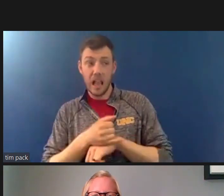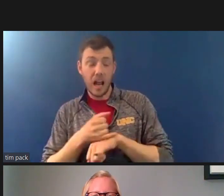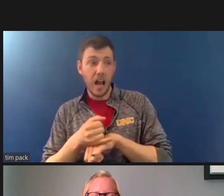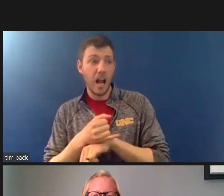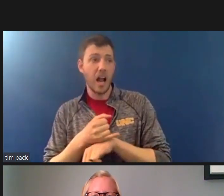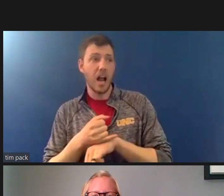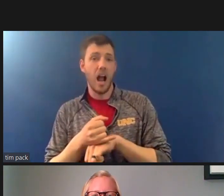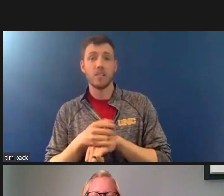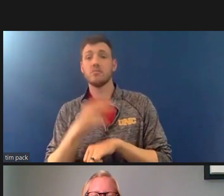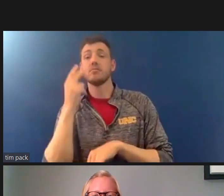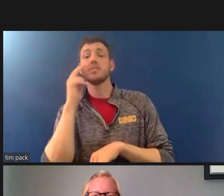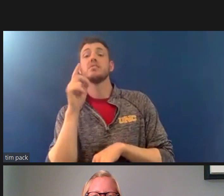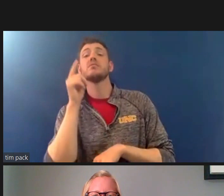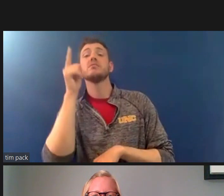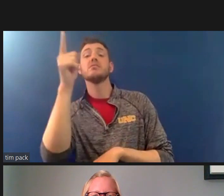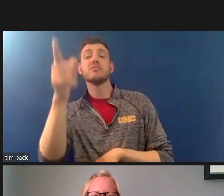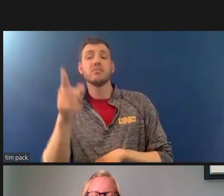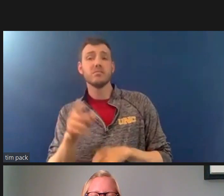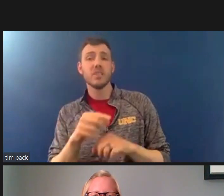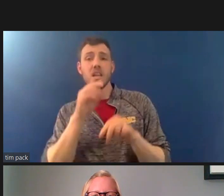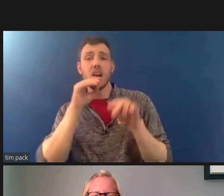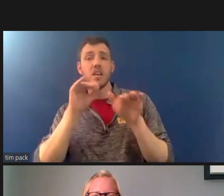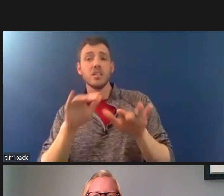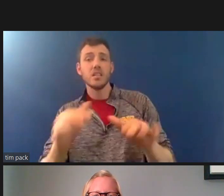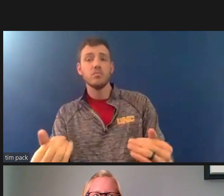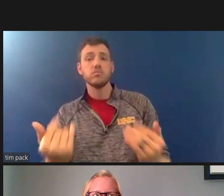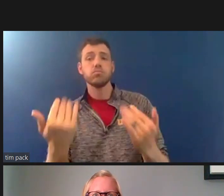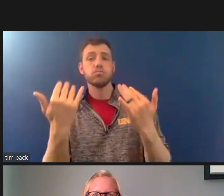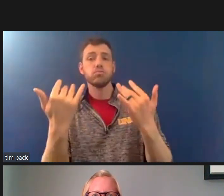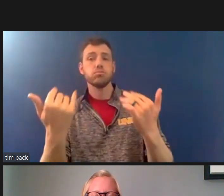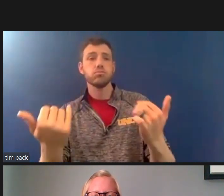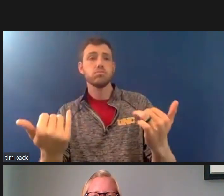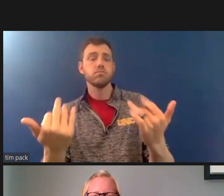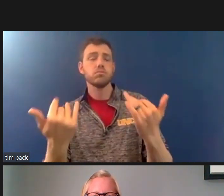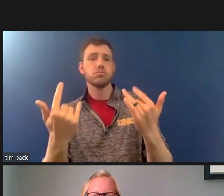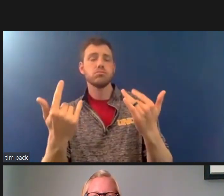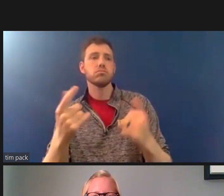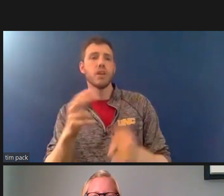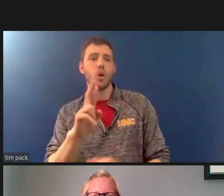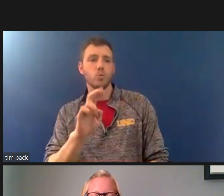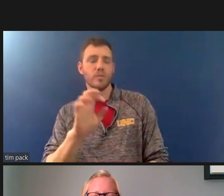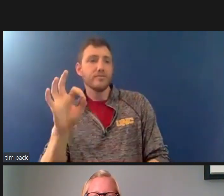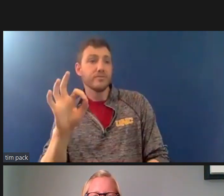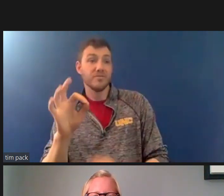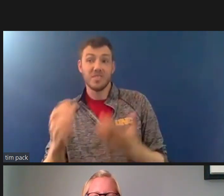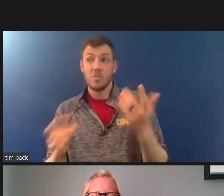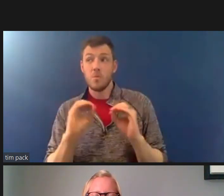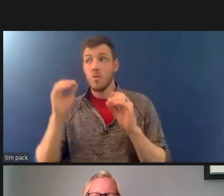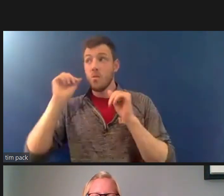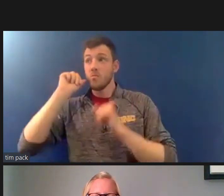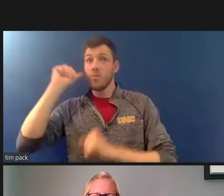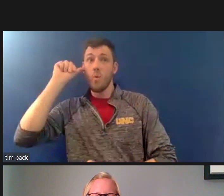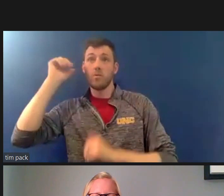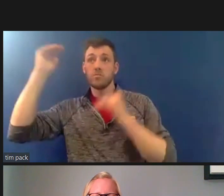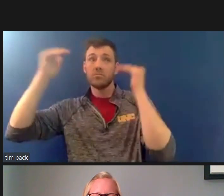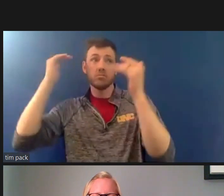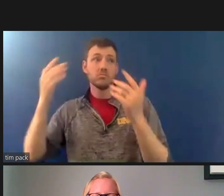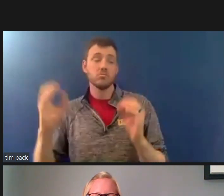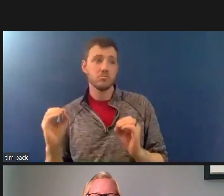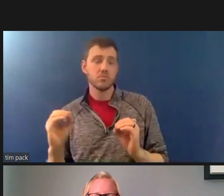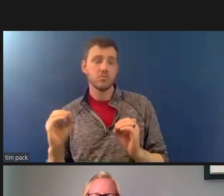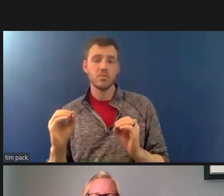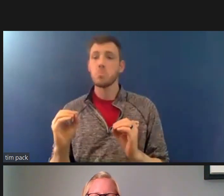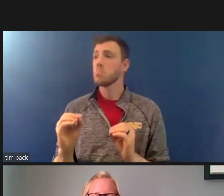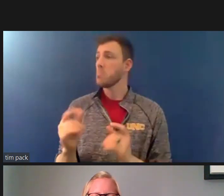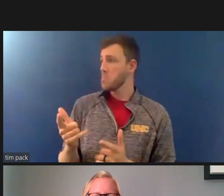a reef out in the sea. Perhaps there aren't any grown-ups anywhere." The fat boy looked startled. "There was that pilot, but he wasn't